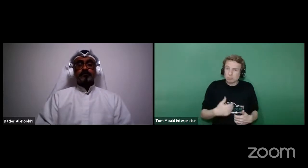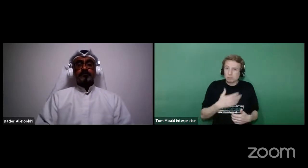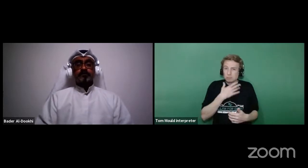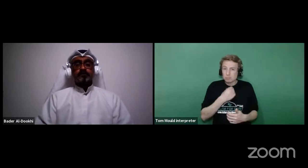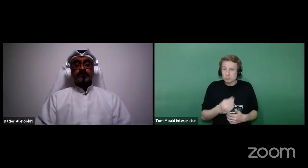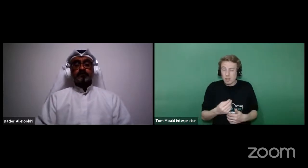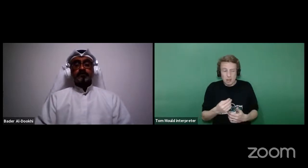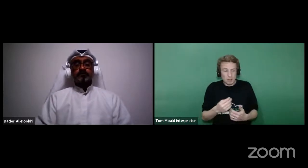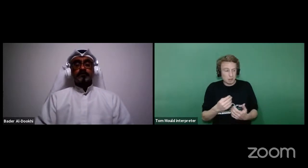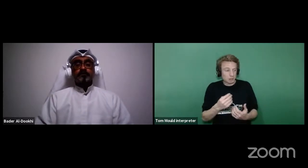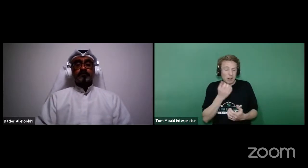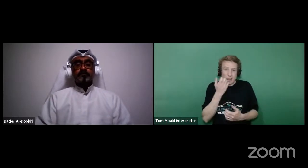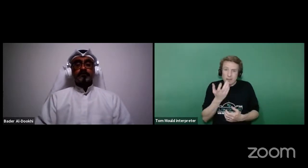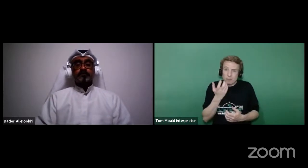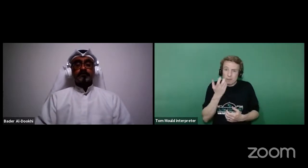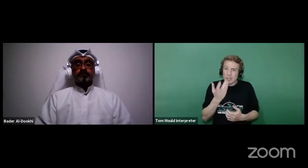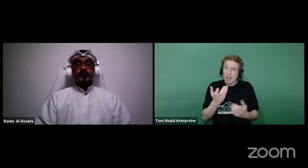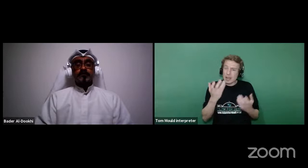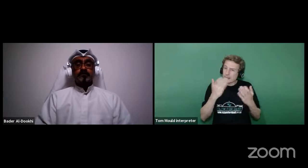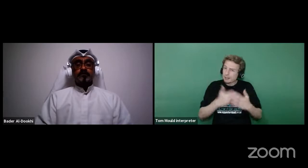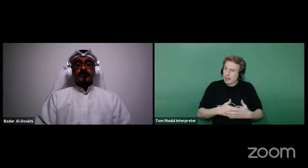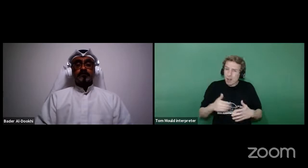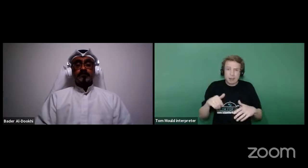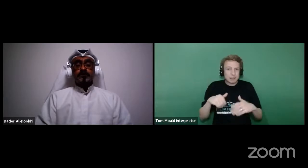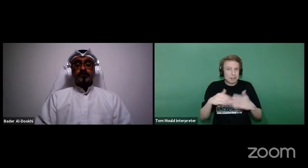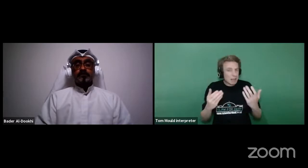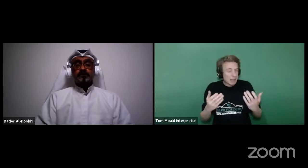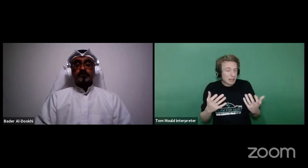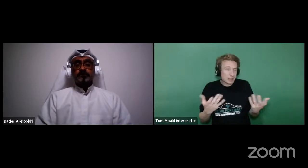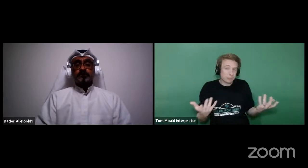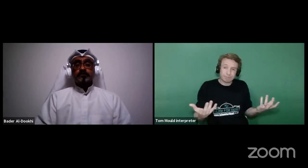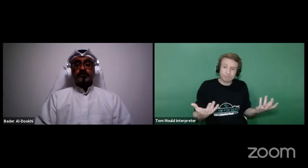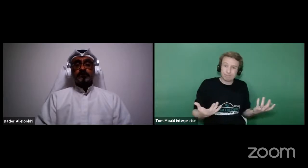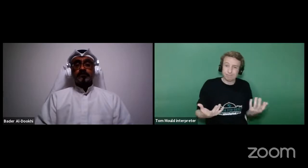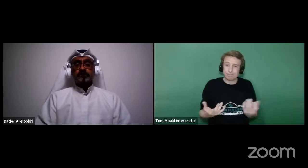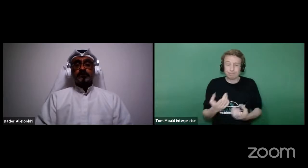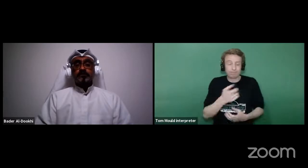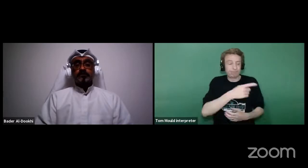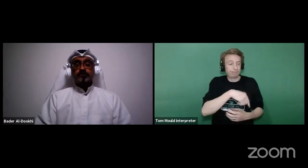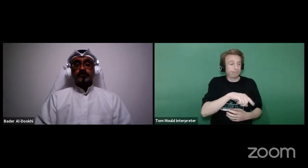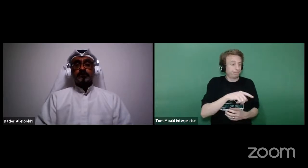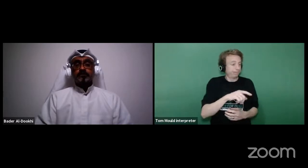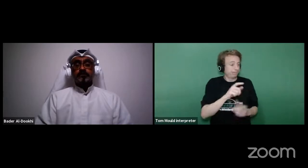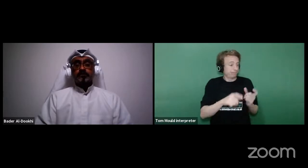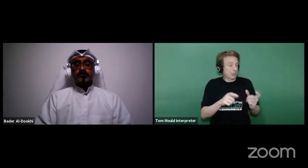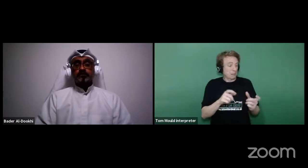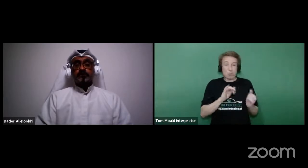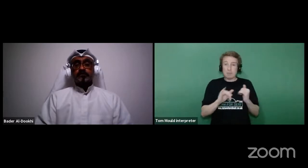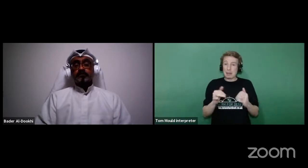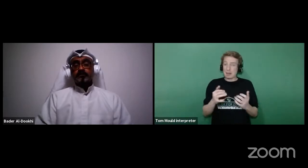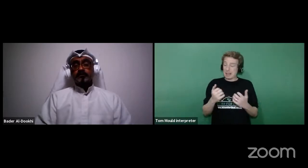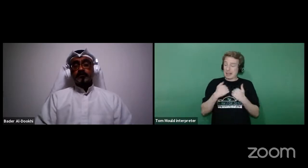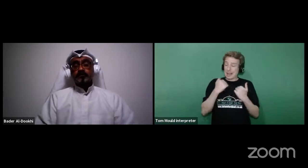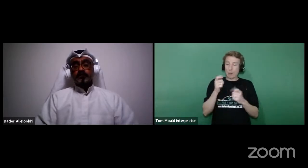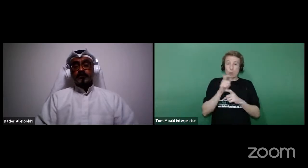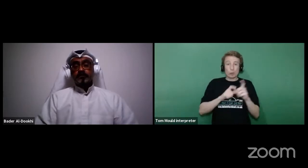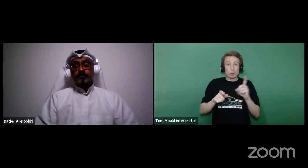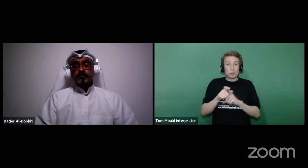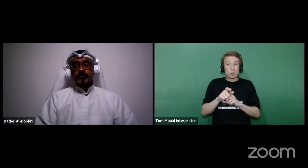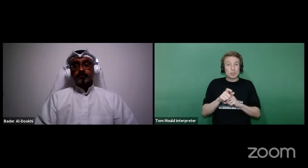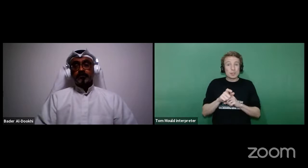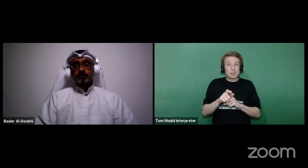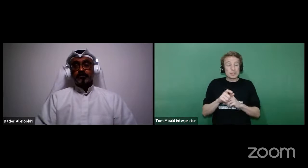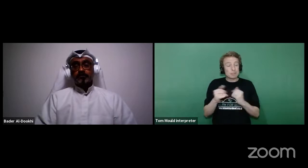drink day and night. And these are individuals who may be within their own communities or outside